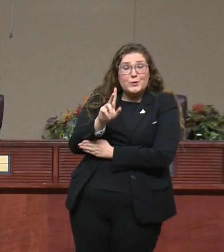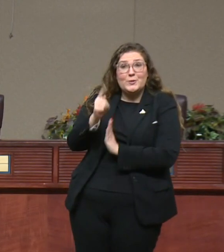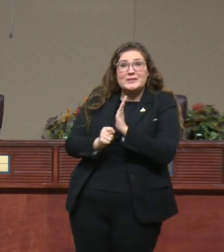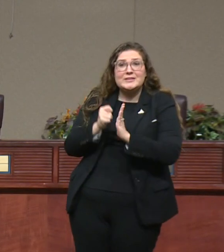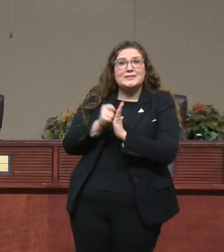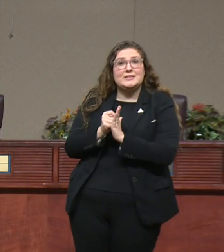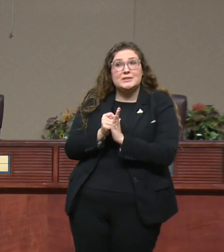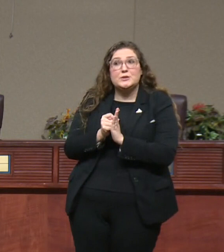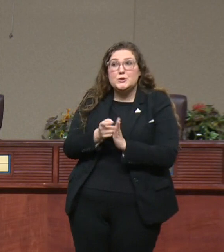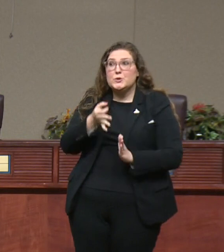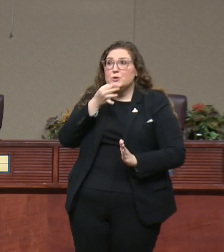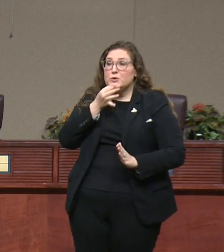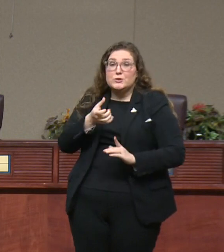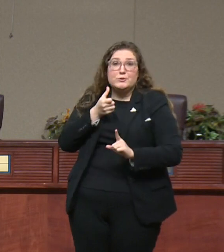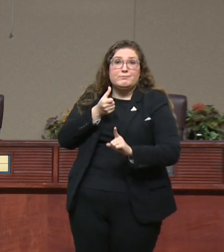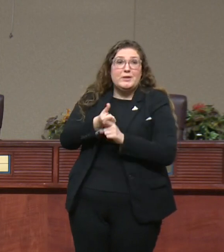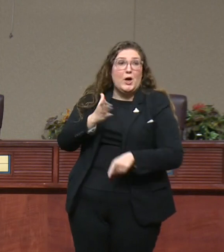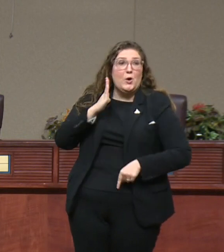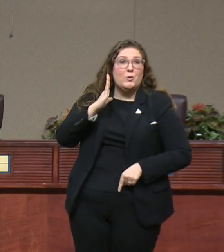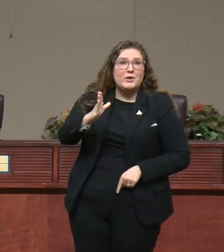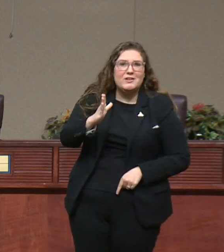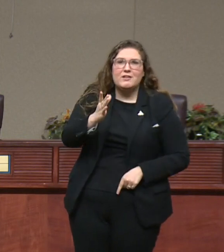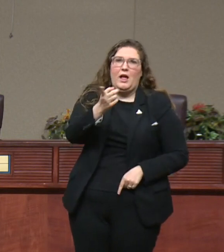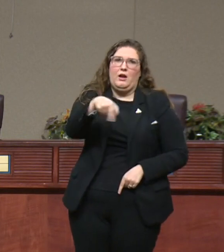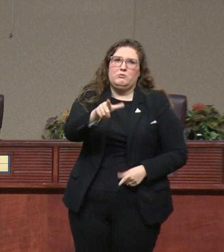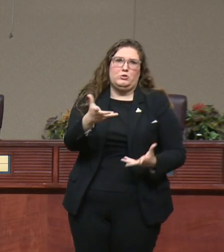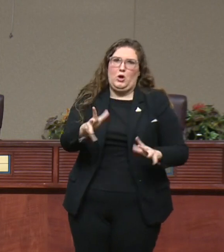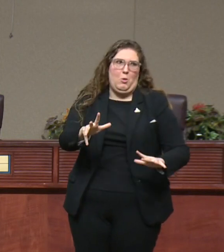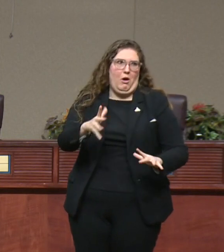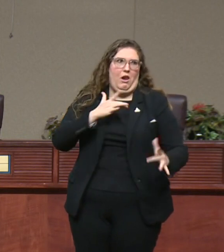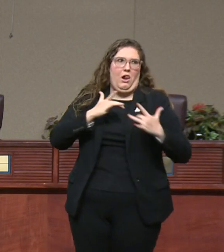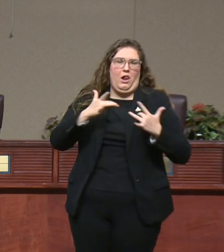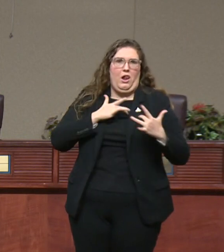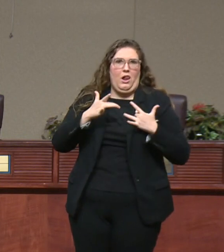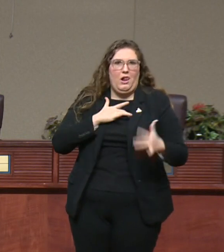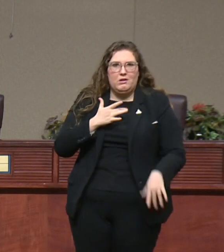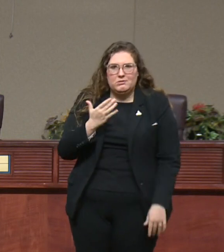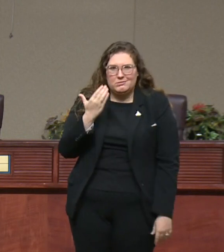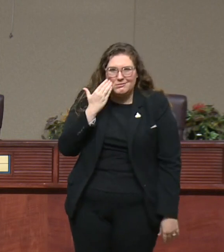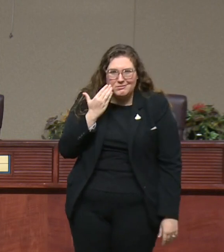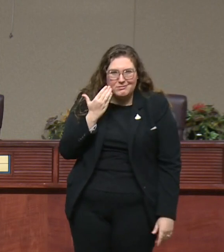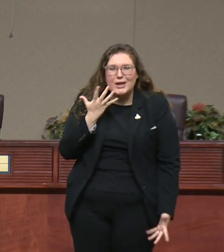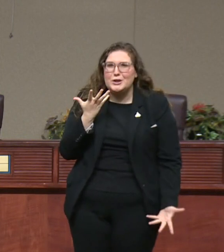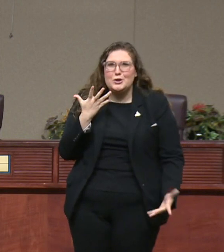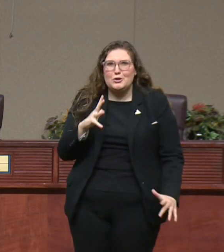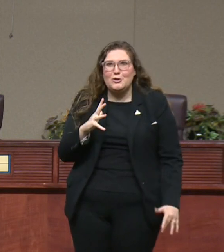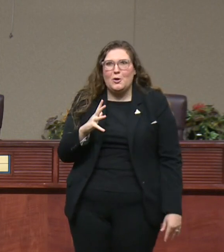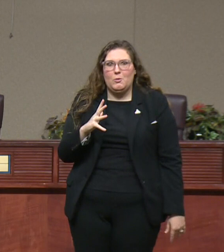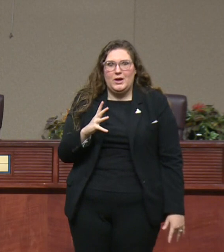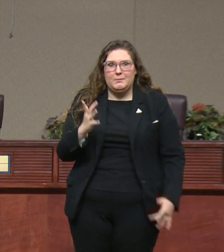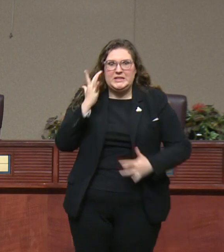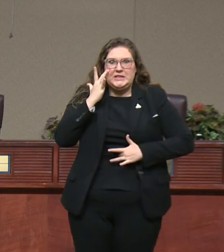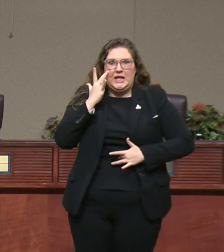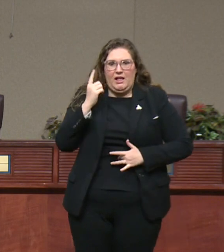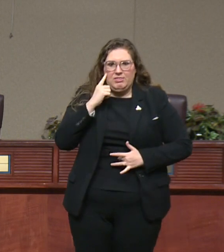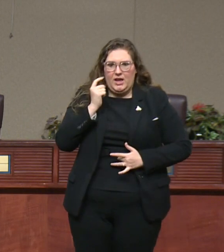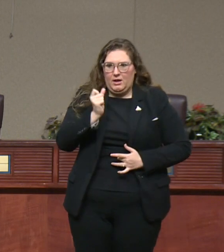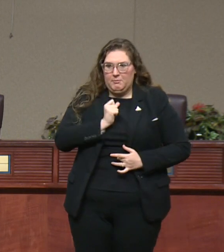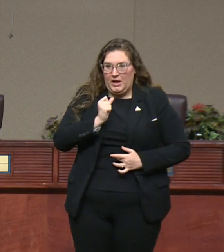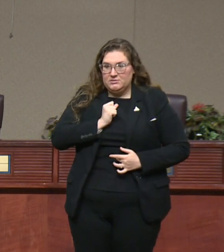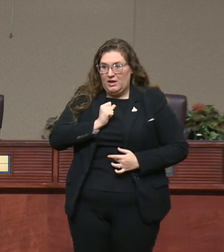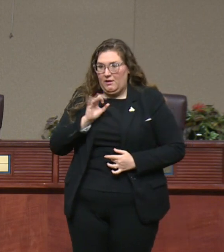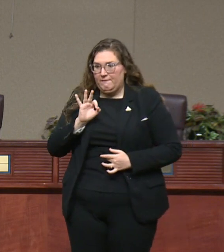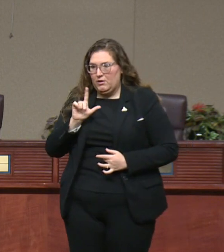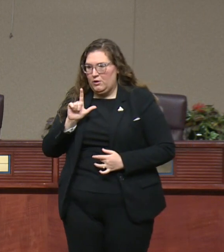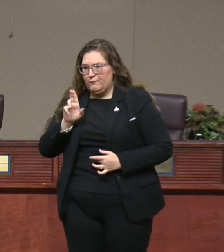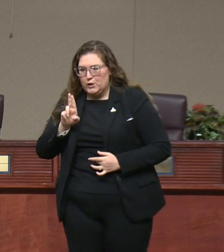that you want to have is to have an undetermined condition that could be either flu or COVID-19